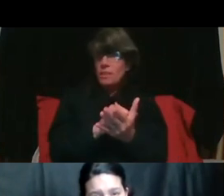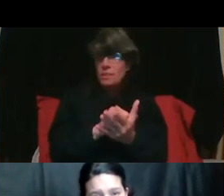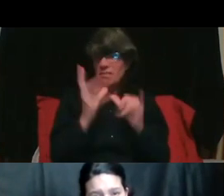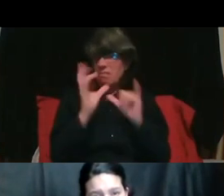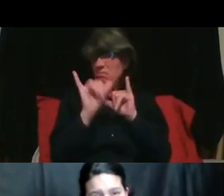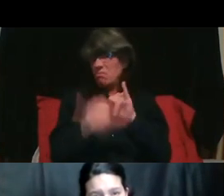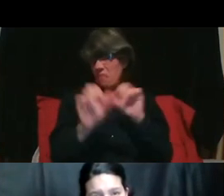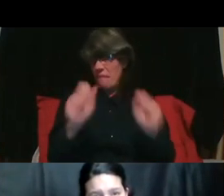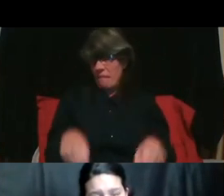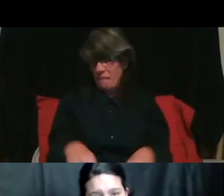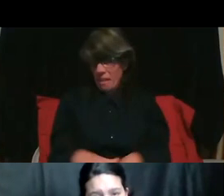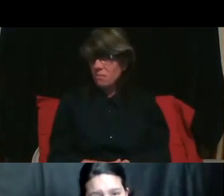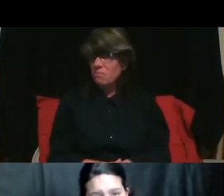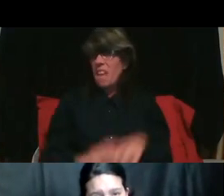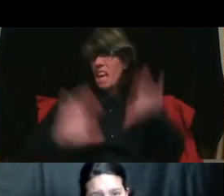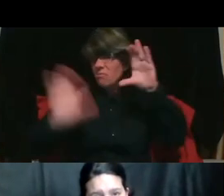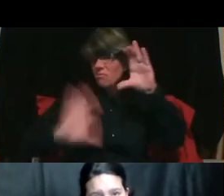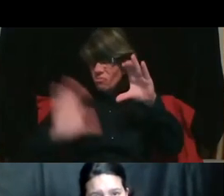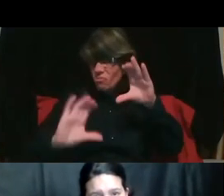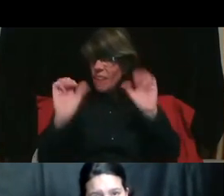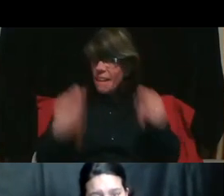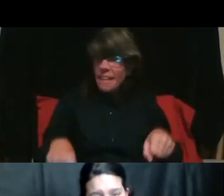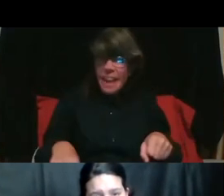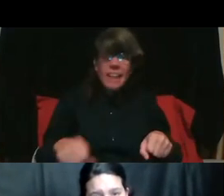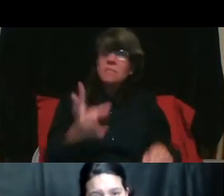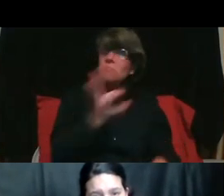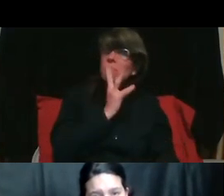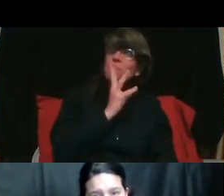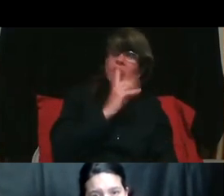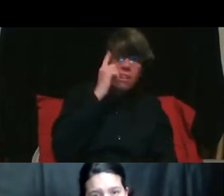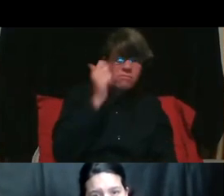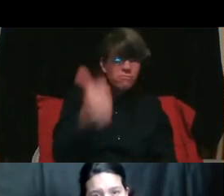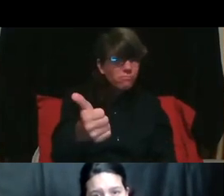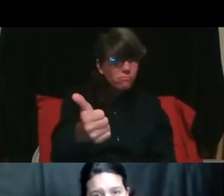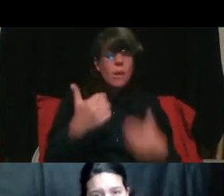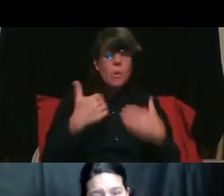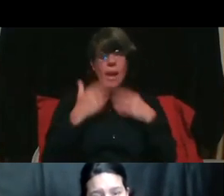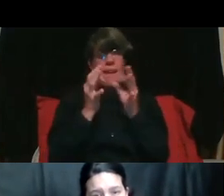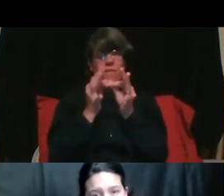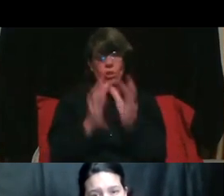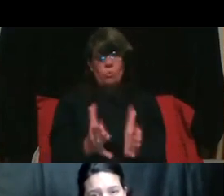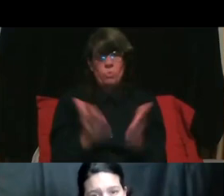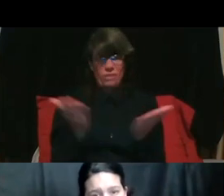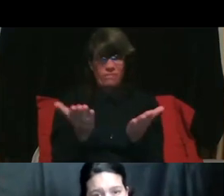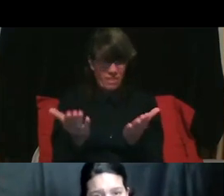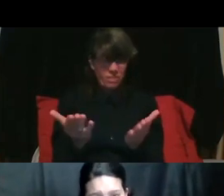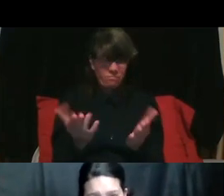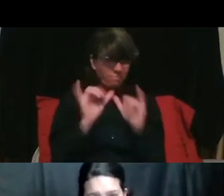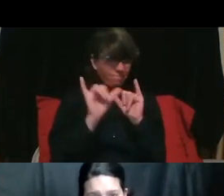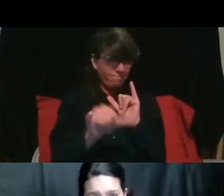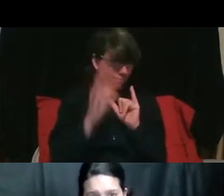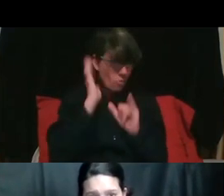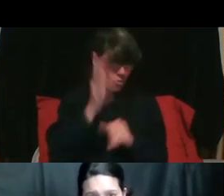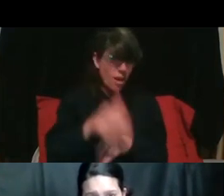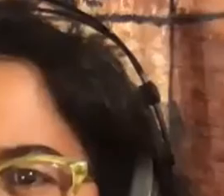on and you want to chat, you want to talk, we have ASL interpreters here. We're just going to be